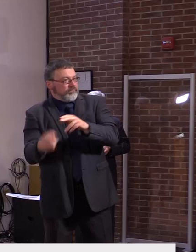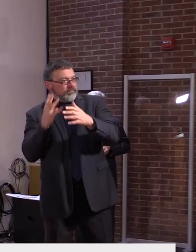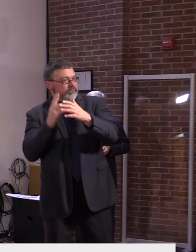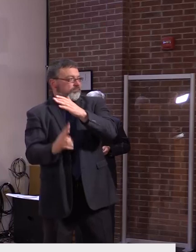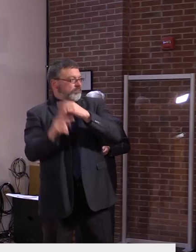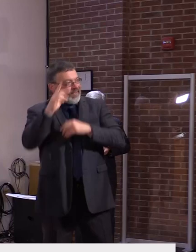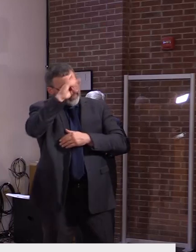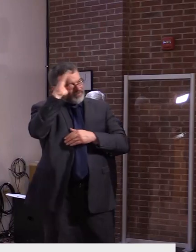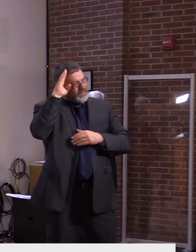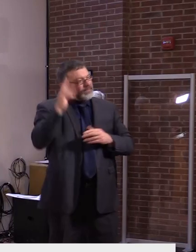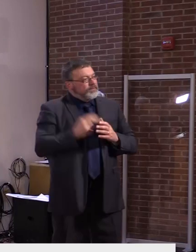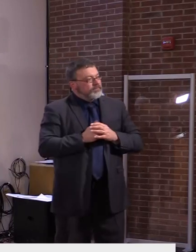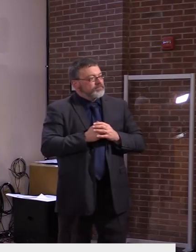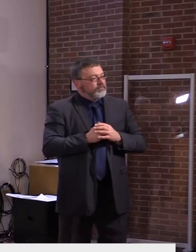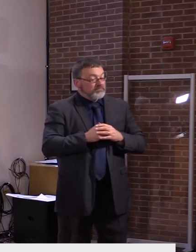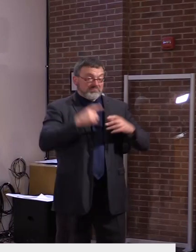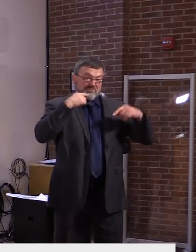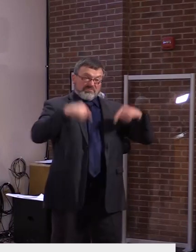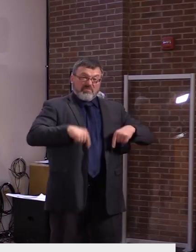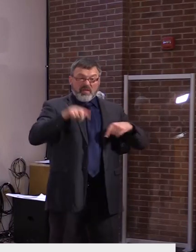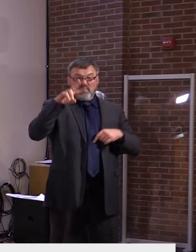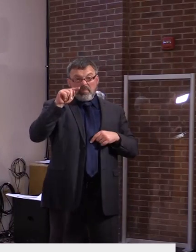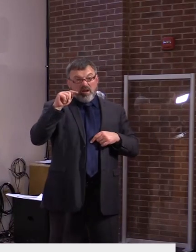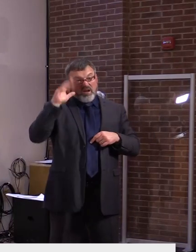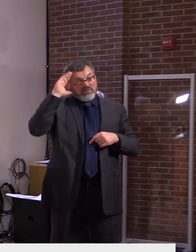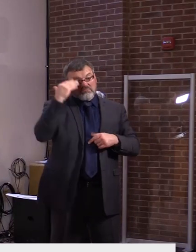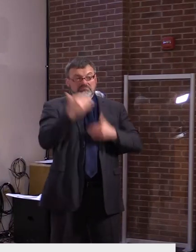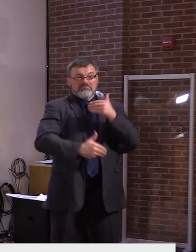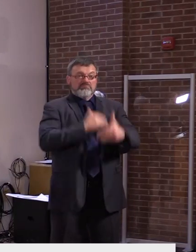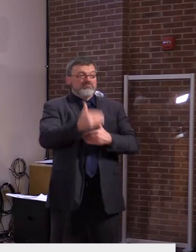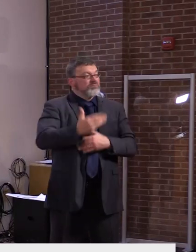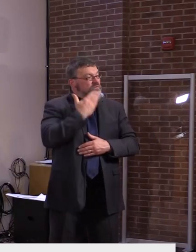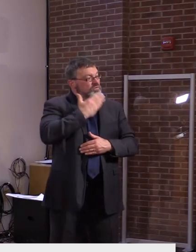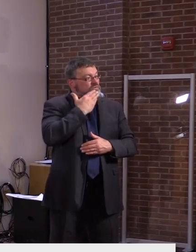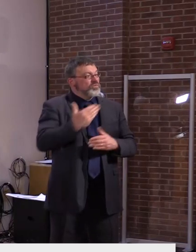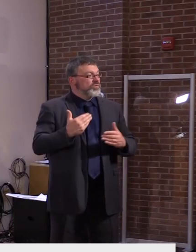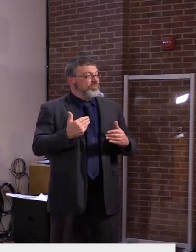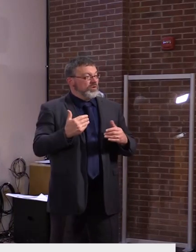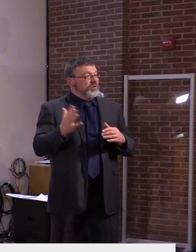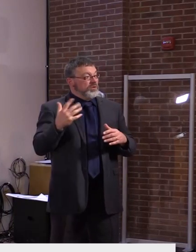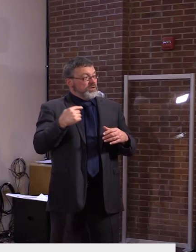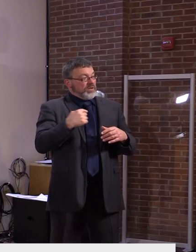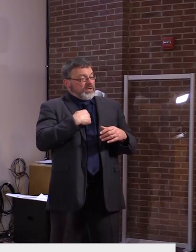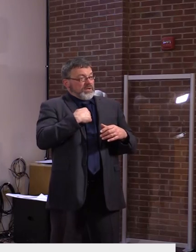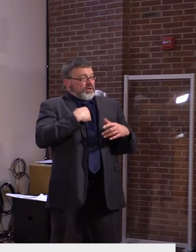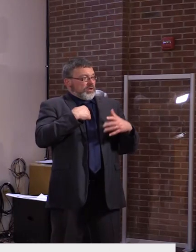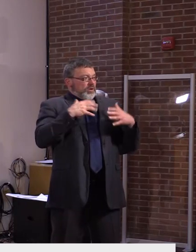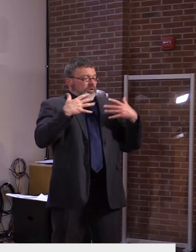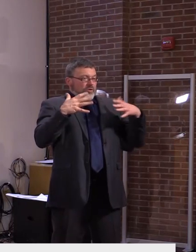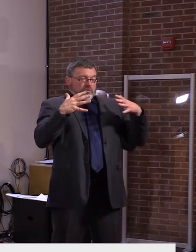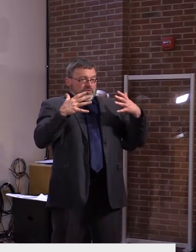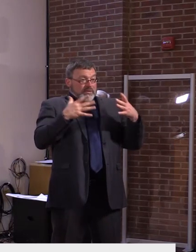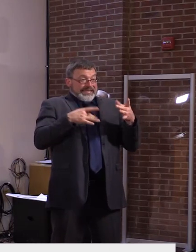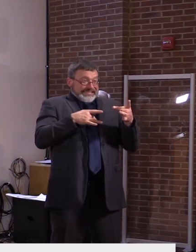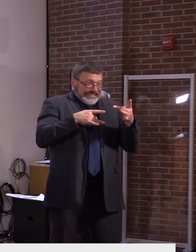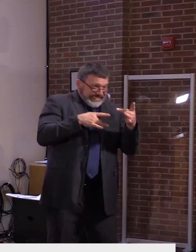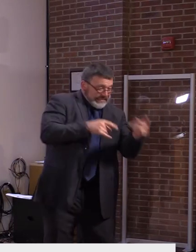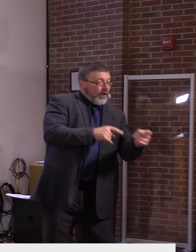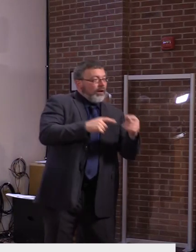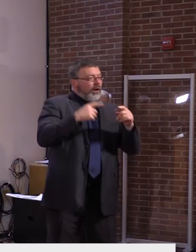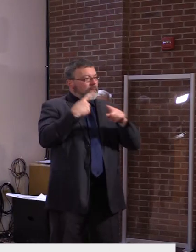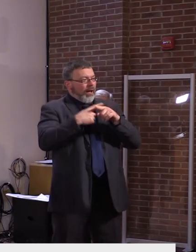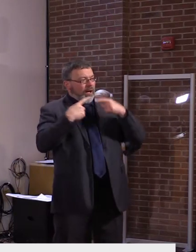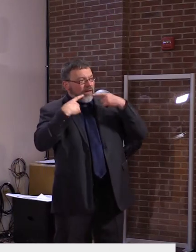hospitalizations and deaths. We were so effective and efficient as a state in reaching a high rate of